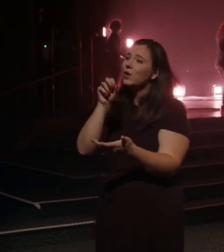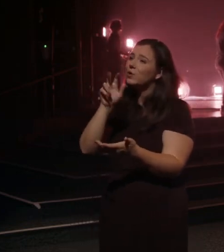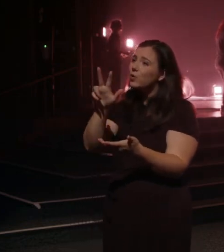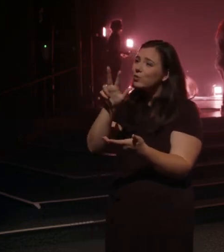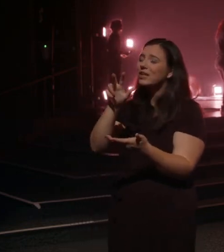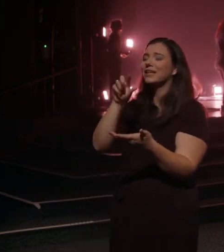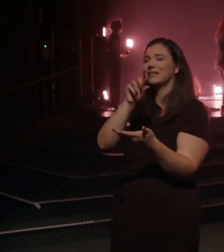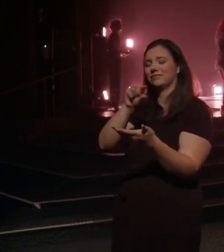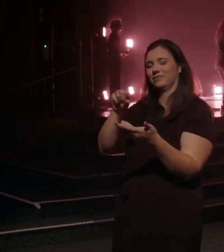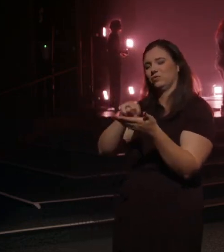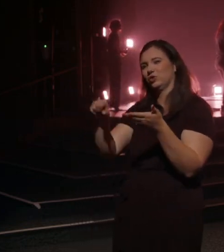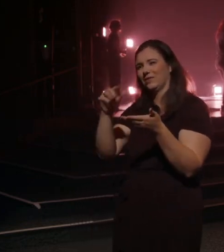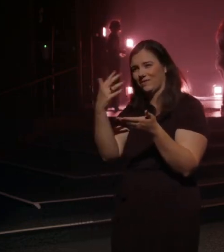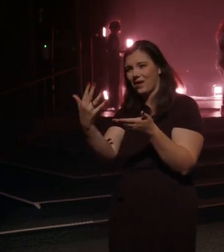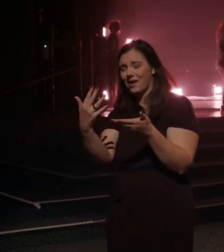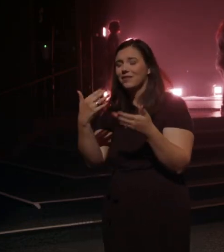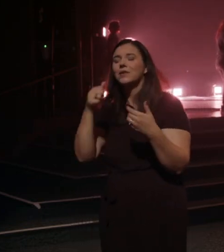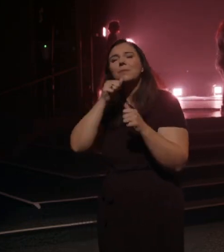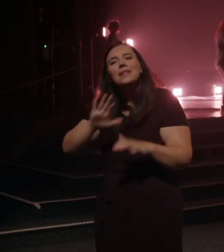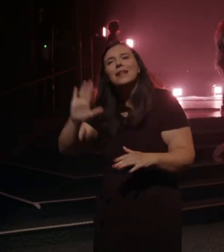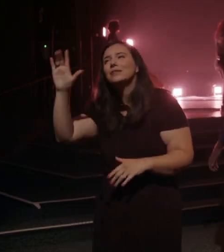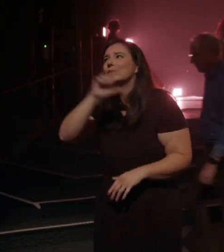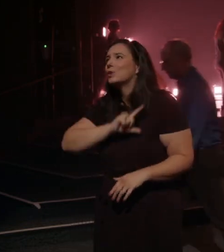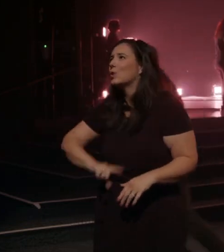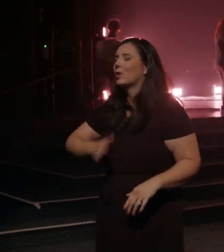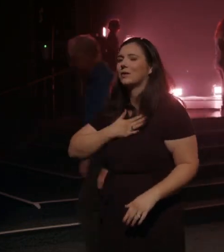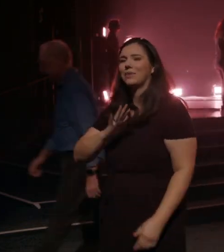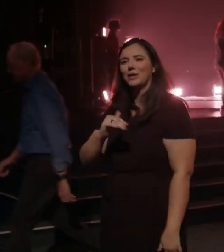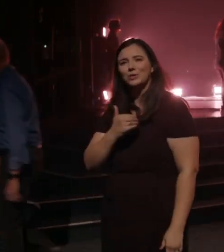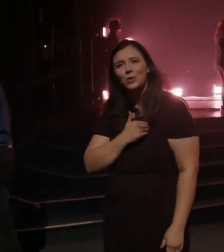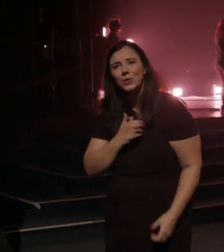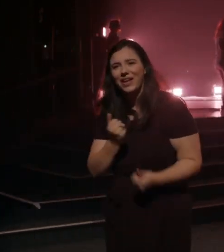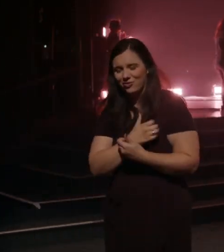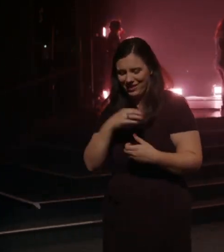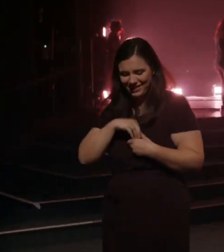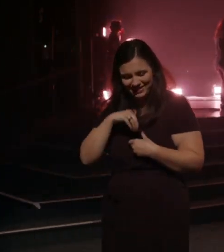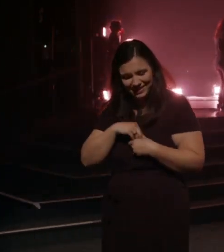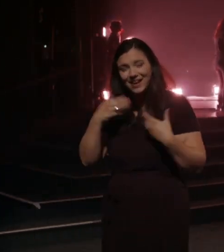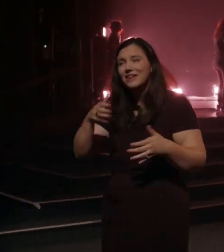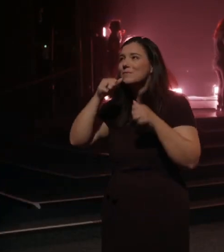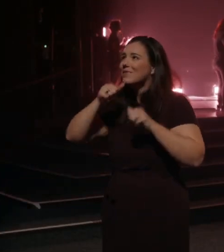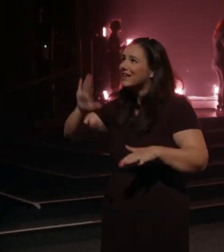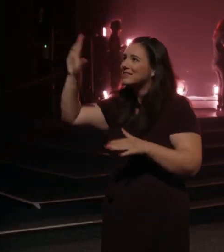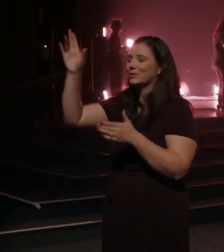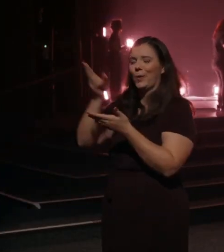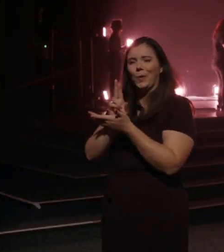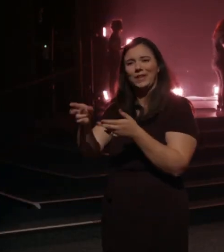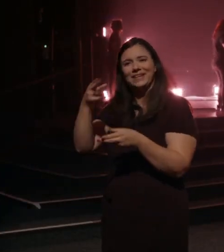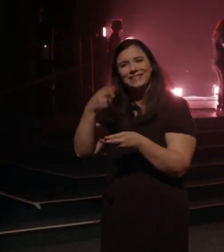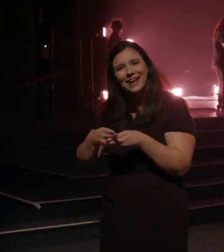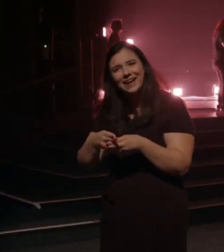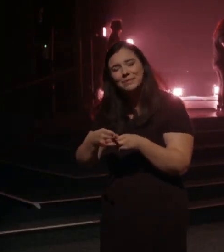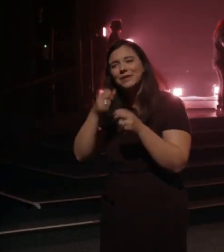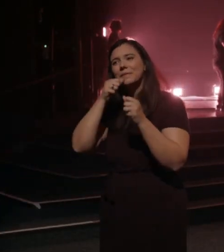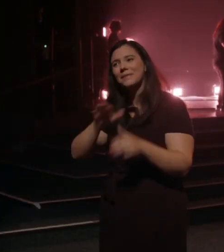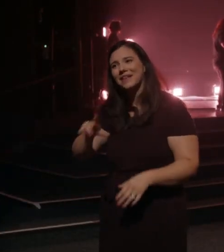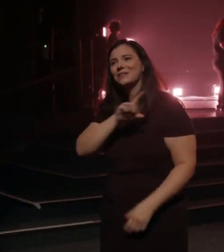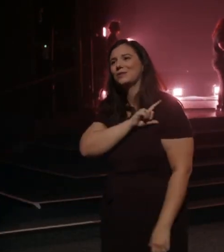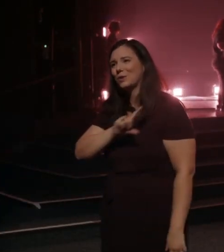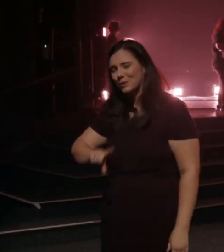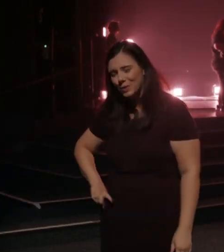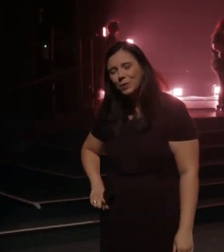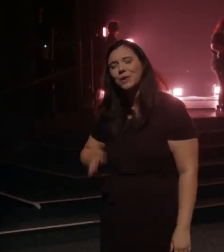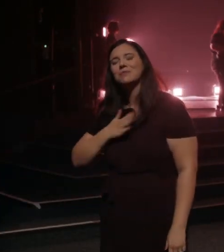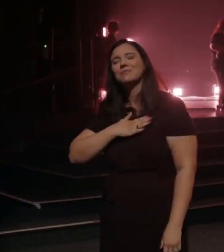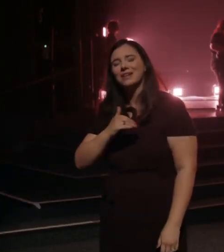verse 1 through 5. Bless the Lord, O my soul, and all that is within me. Bless his holy name. Bless the Lord, O